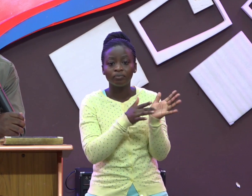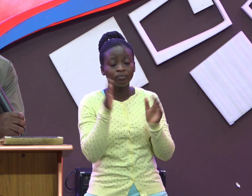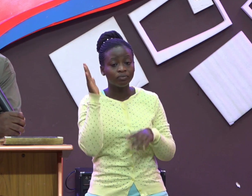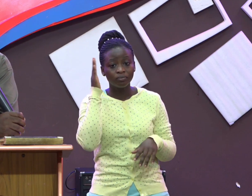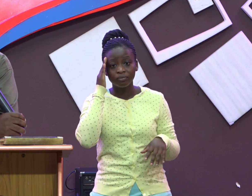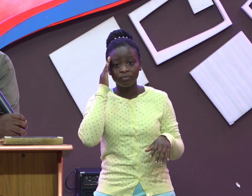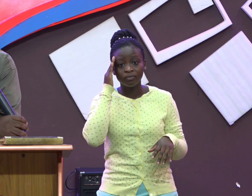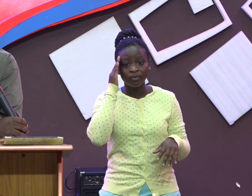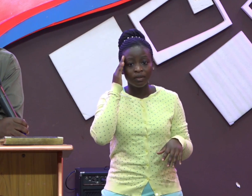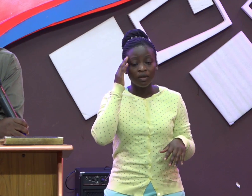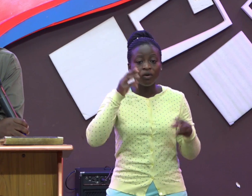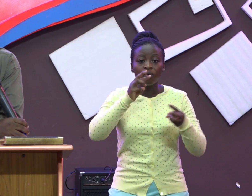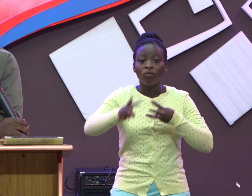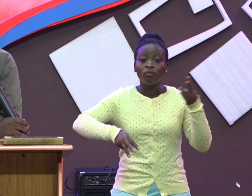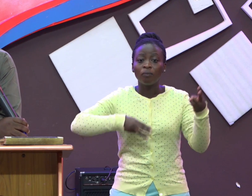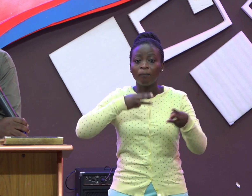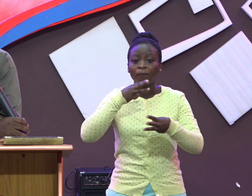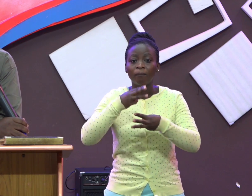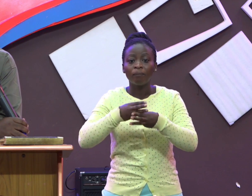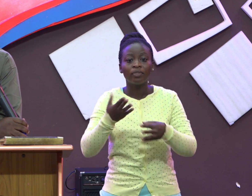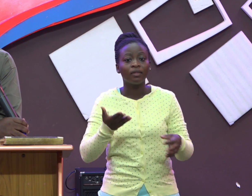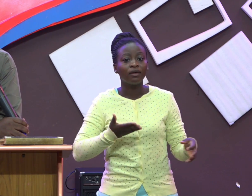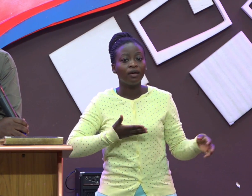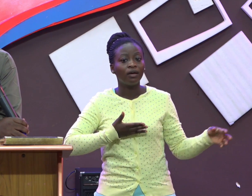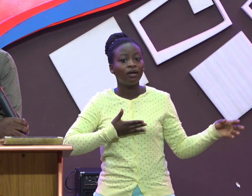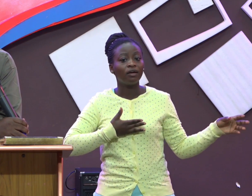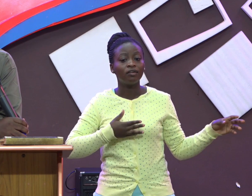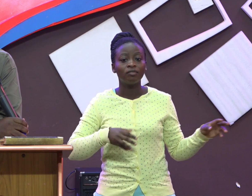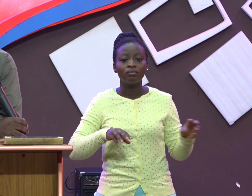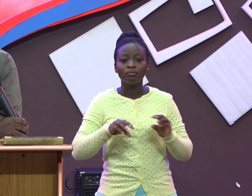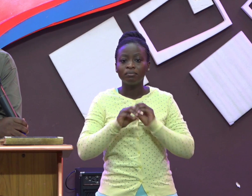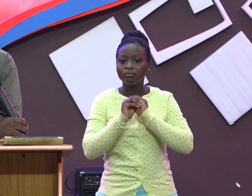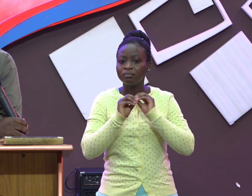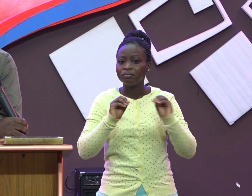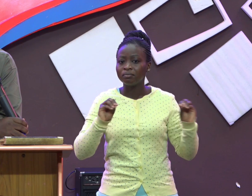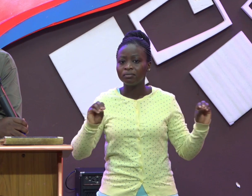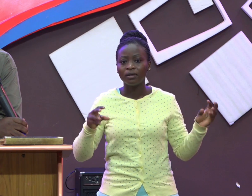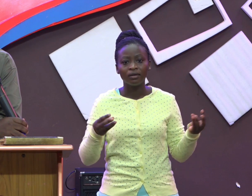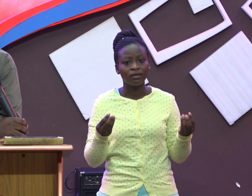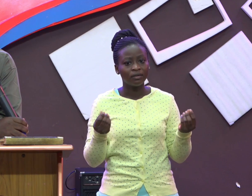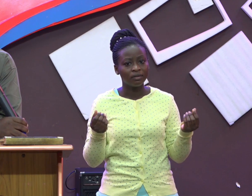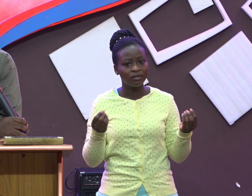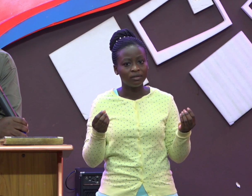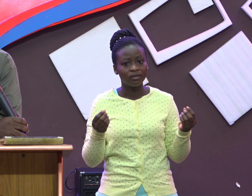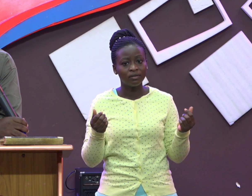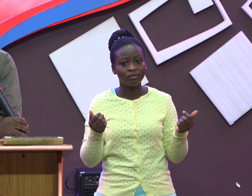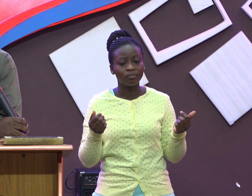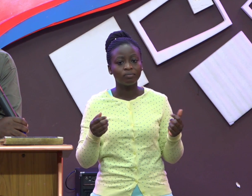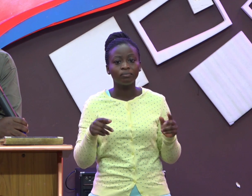knew that the world will always bear people who are not of it. And he knew it